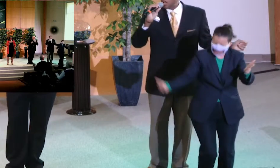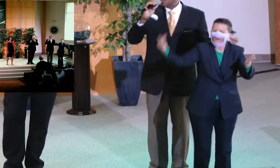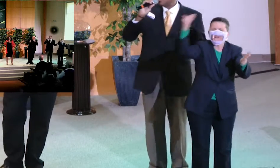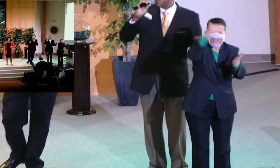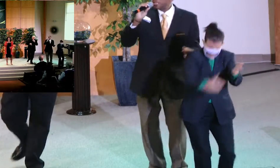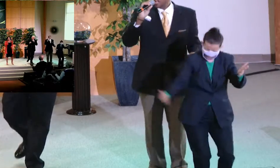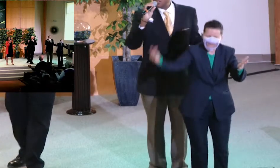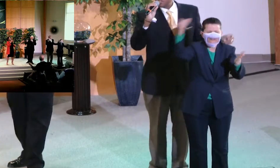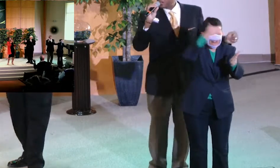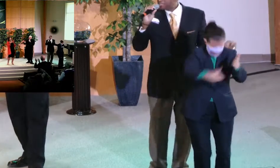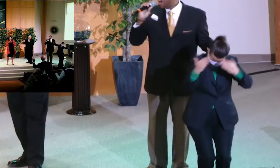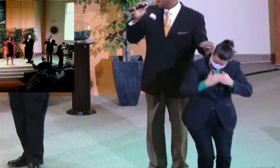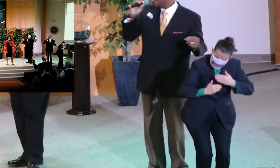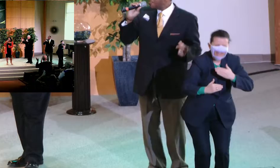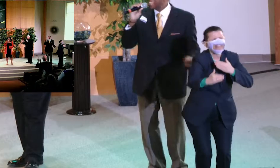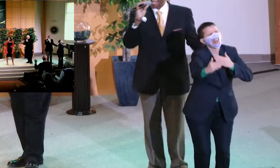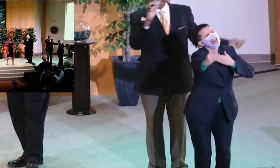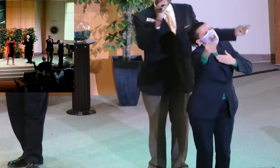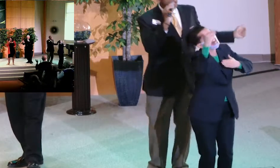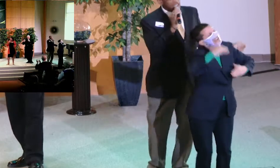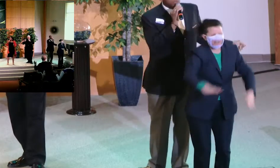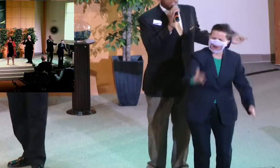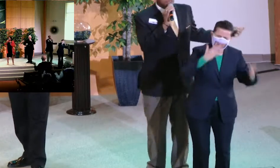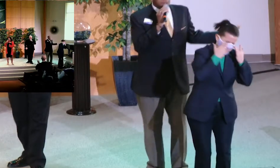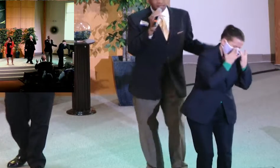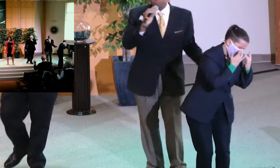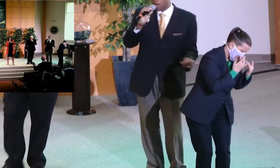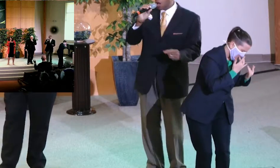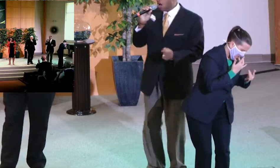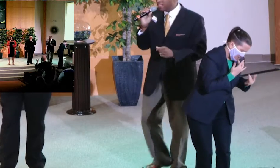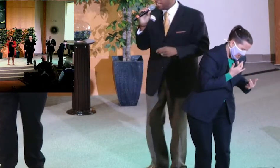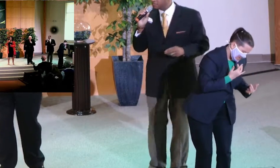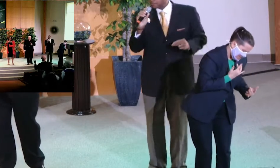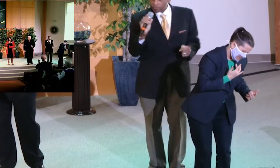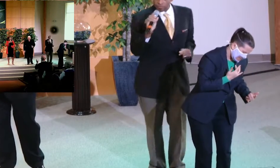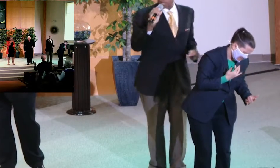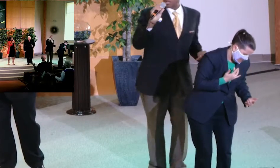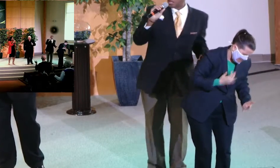and over and over and over again. You turn my morning